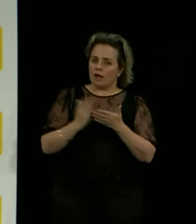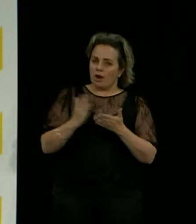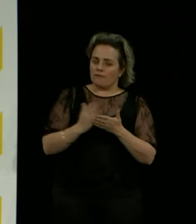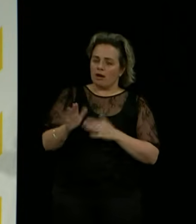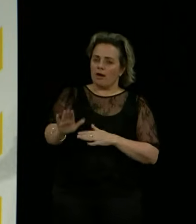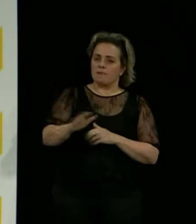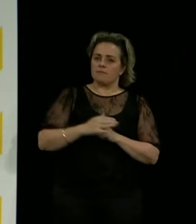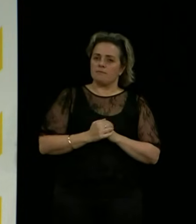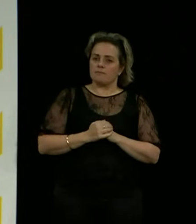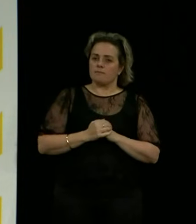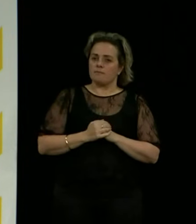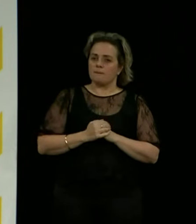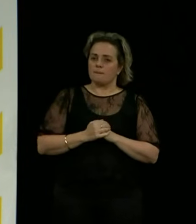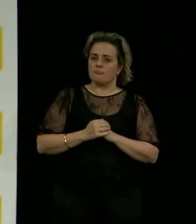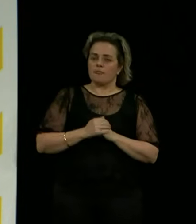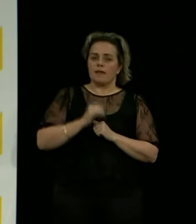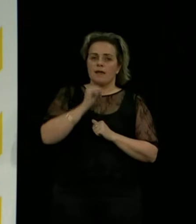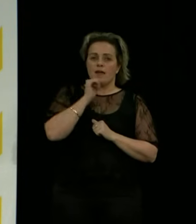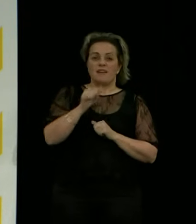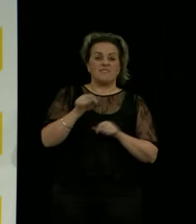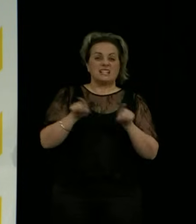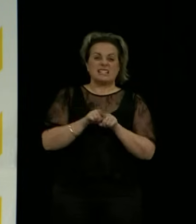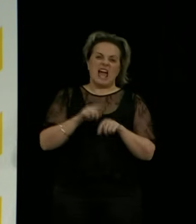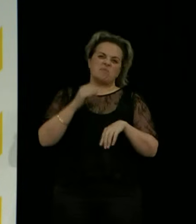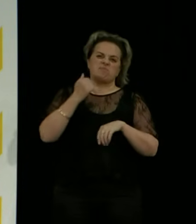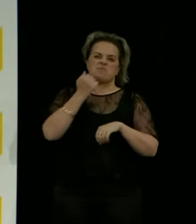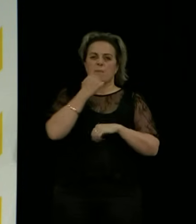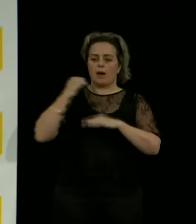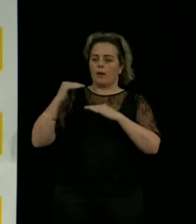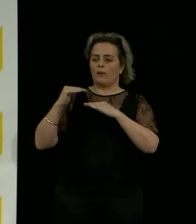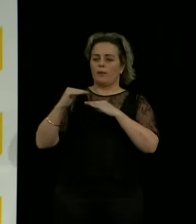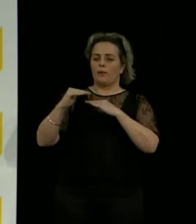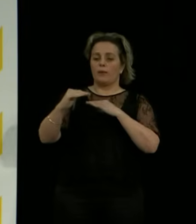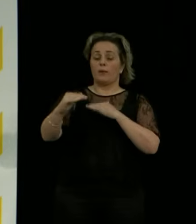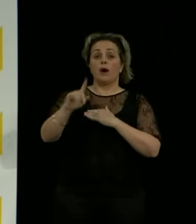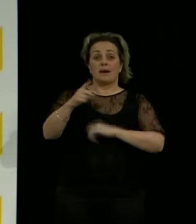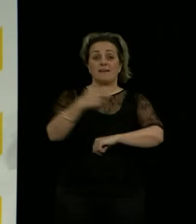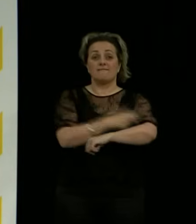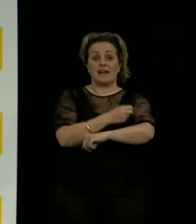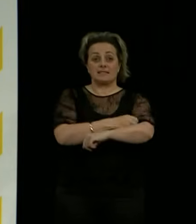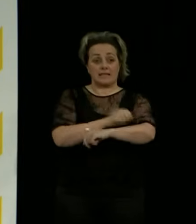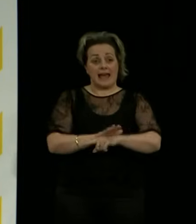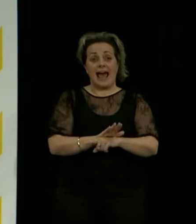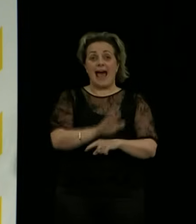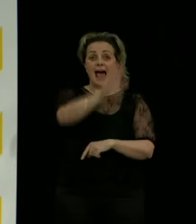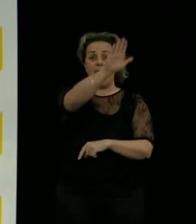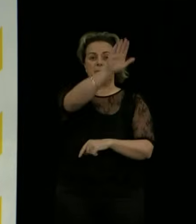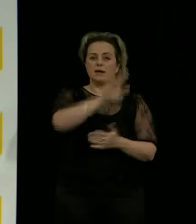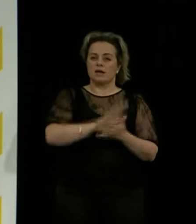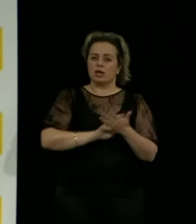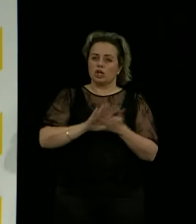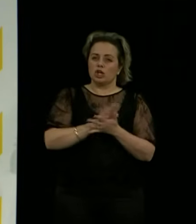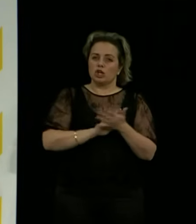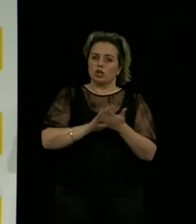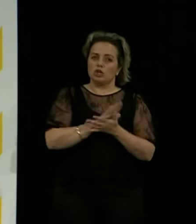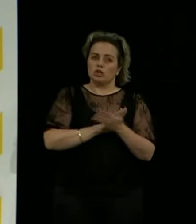if basically the case rate stayed about the same, but the vaccination rate shot up, then that would be sort of a bit of the plus